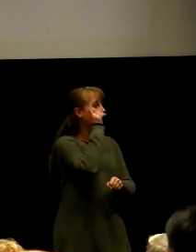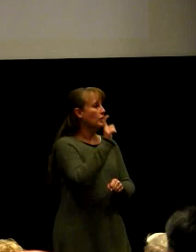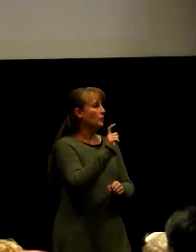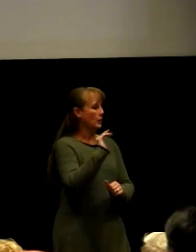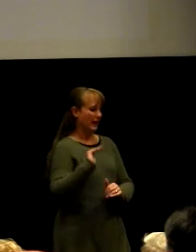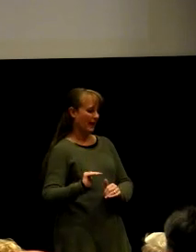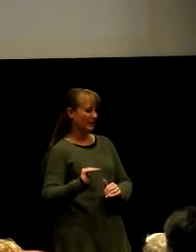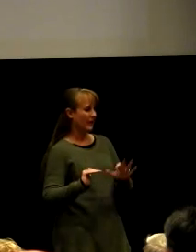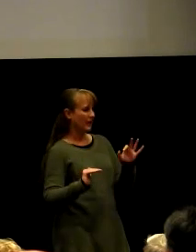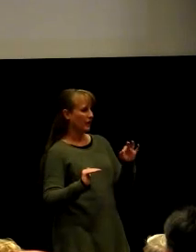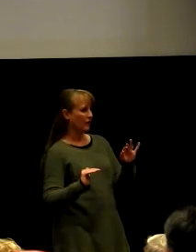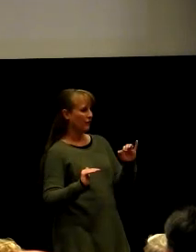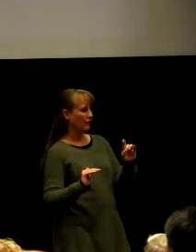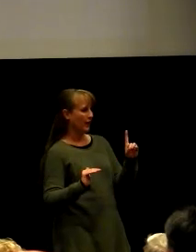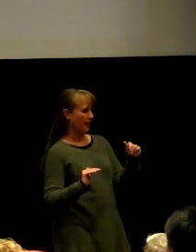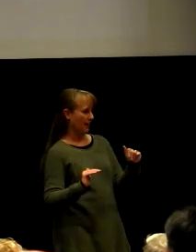Frida.